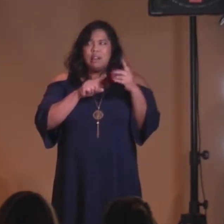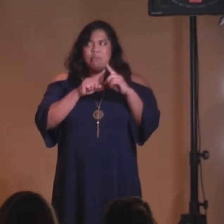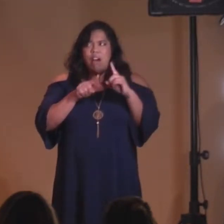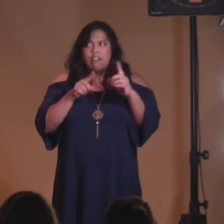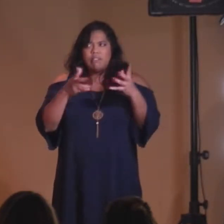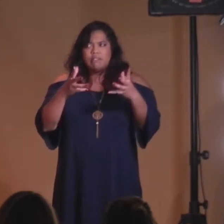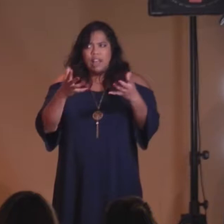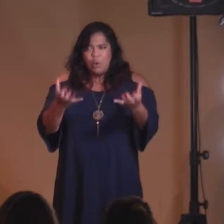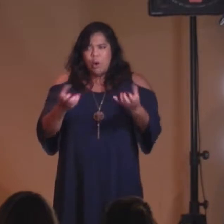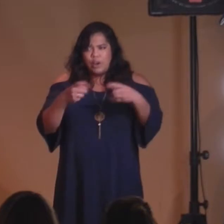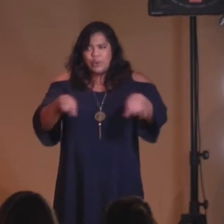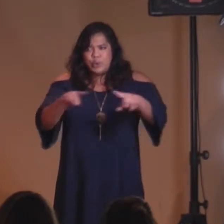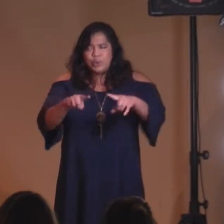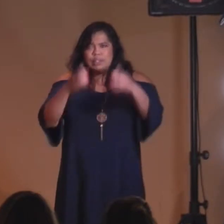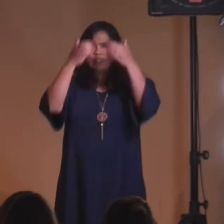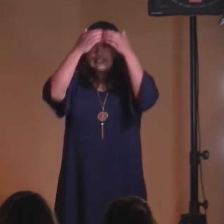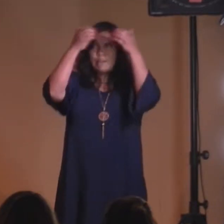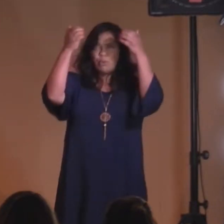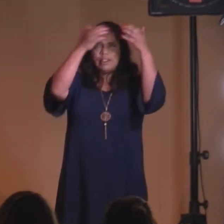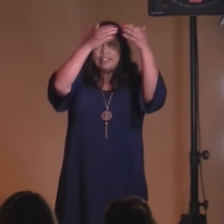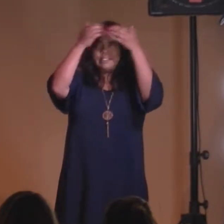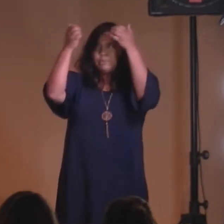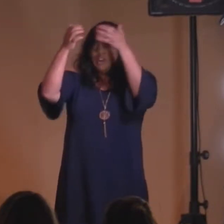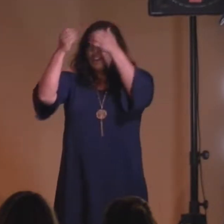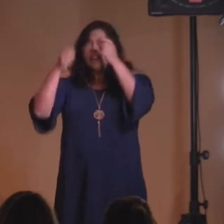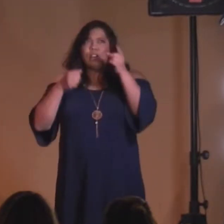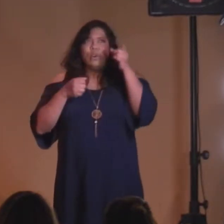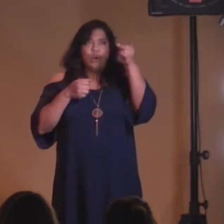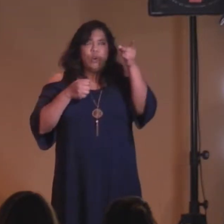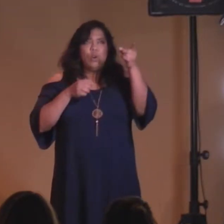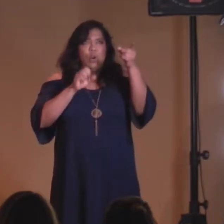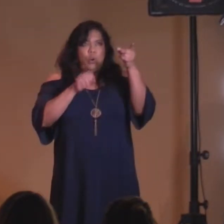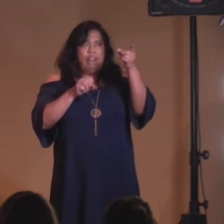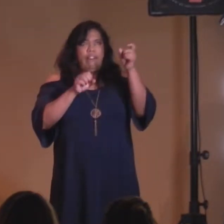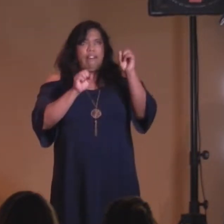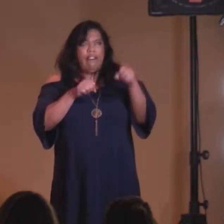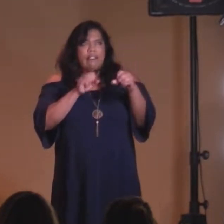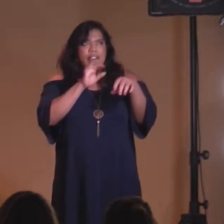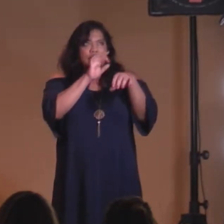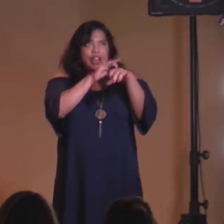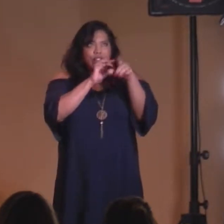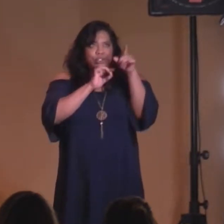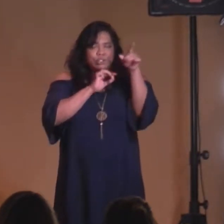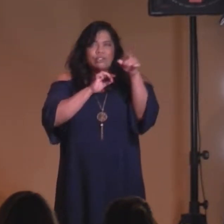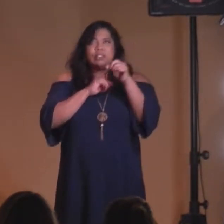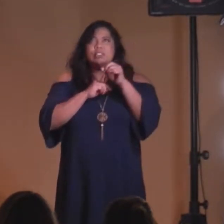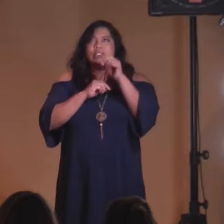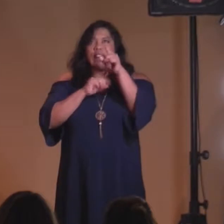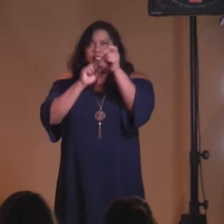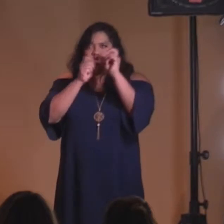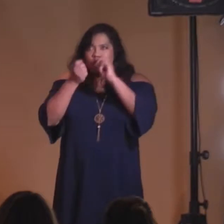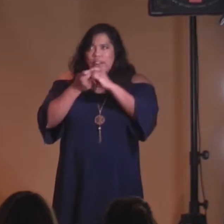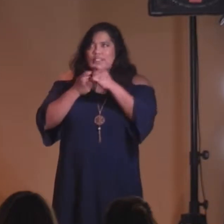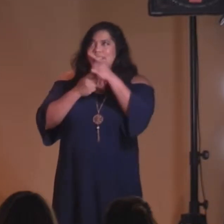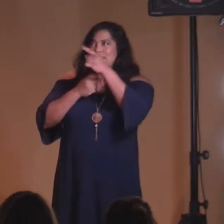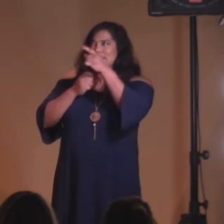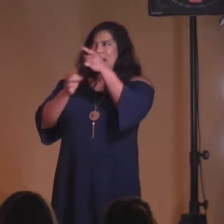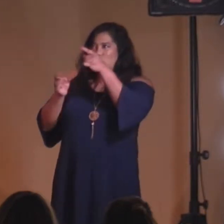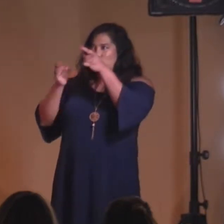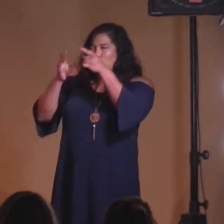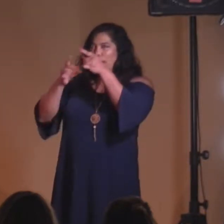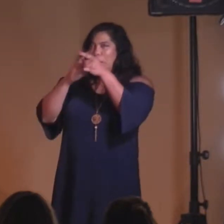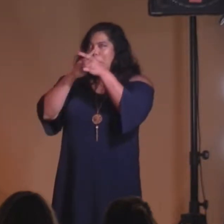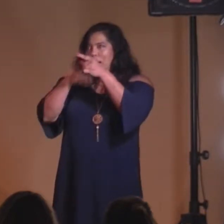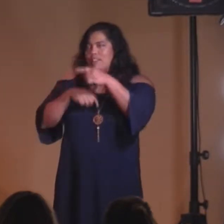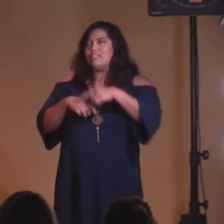separate those things that you can identify that are tangible. Right? I don't like